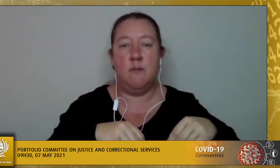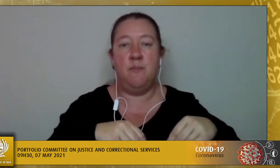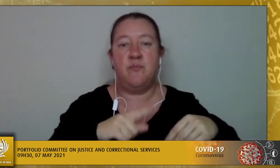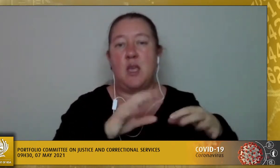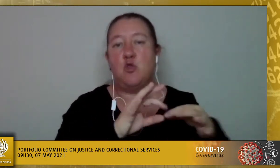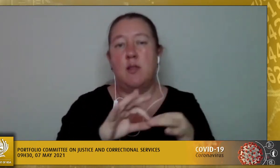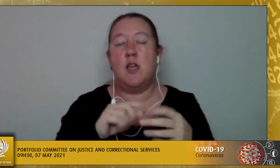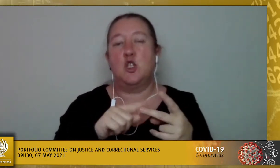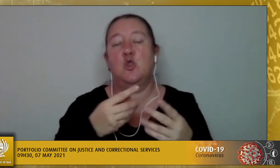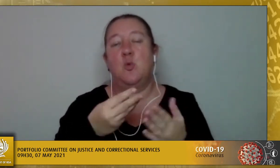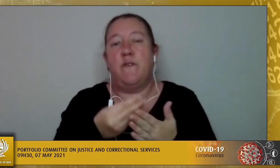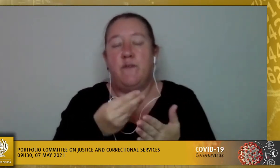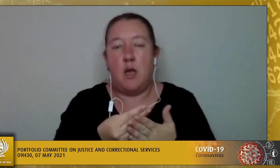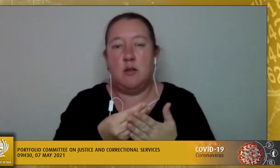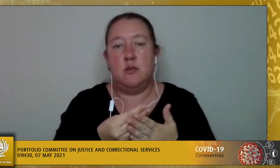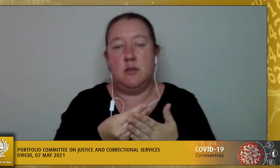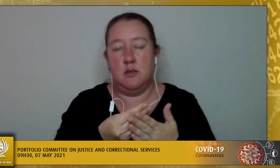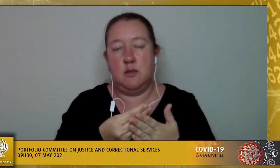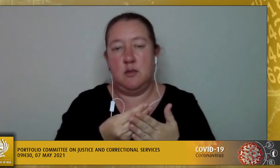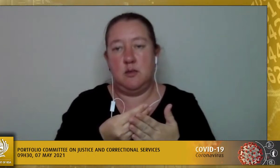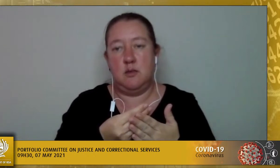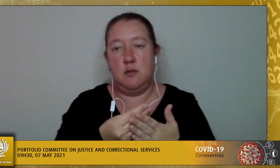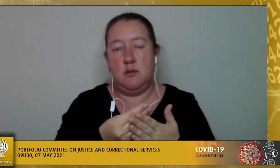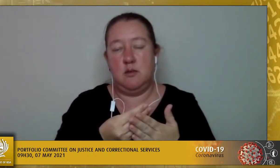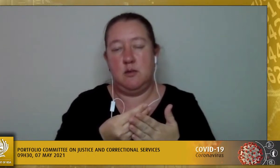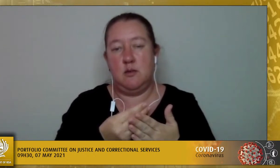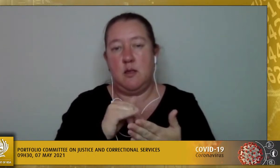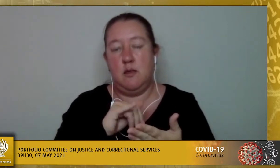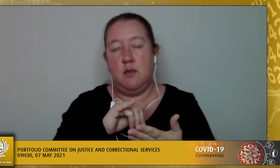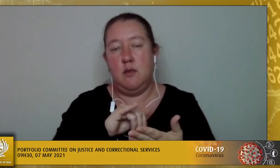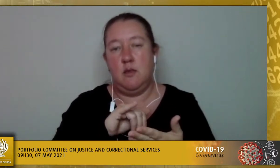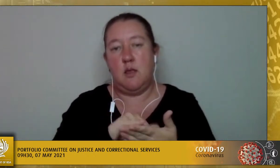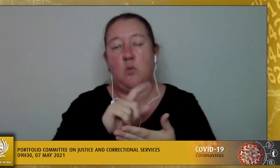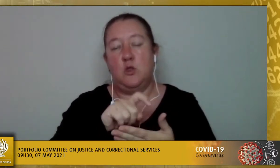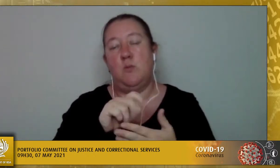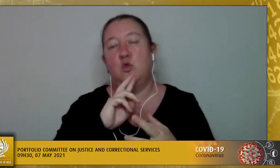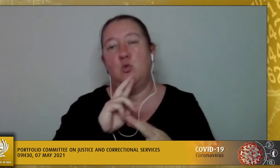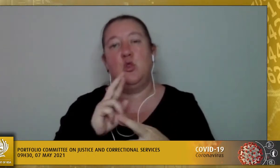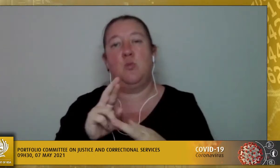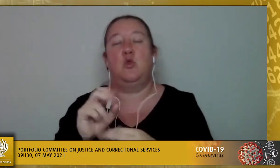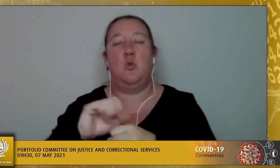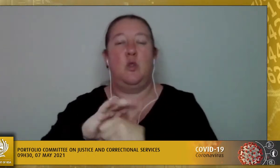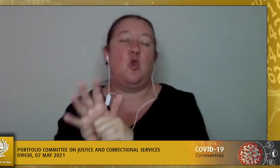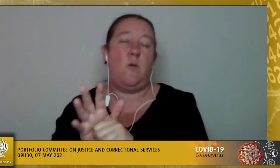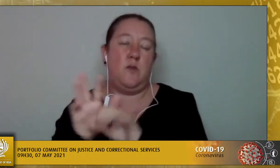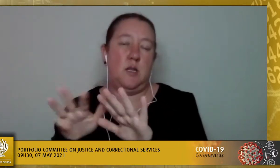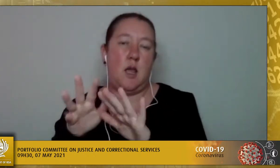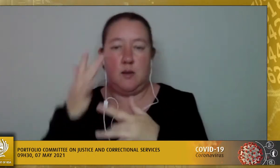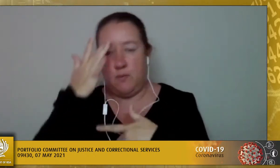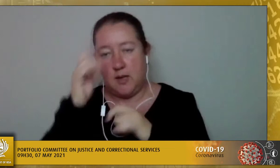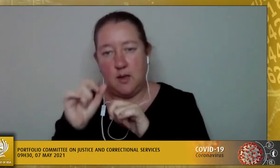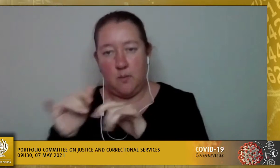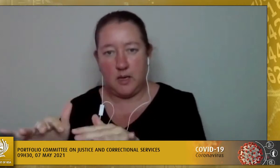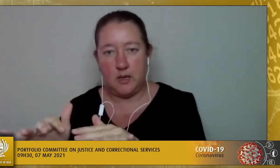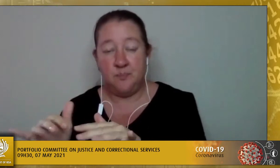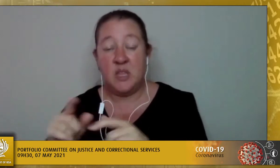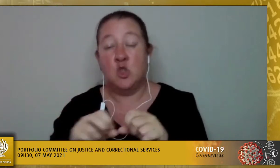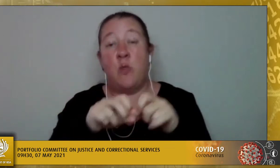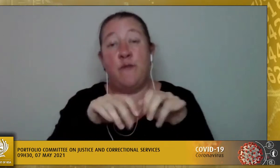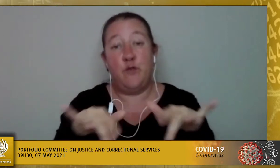relation to funds that was earmarked to respond to the covid-19 pandemic and the